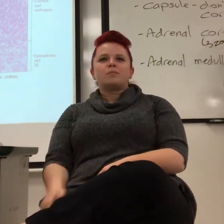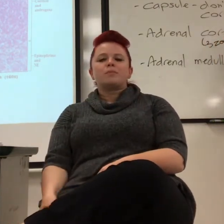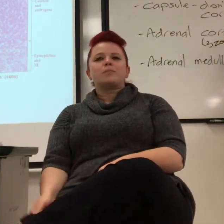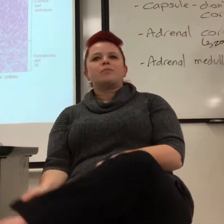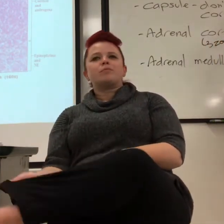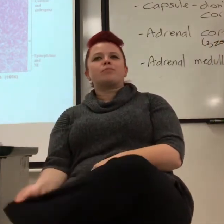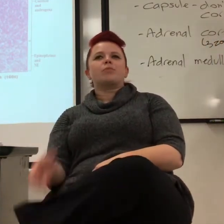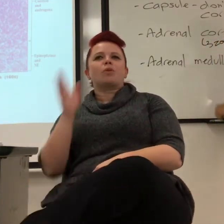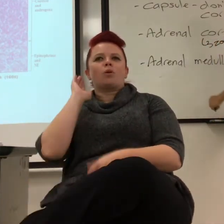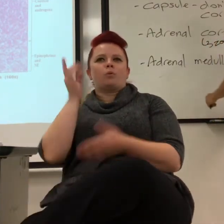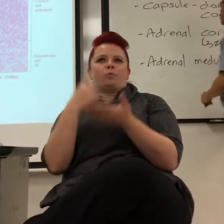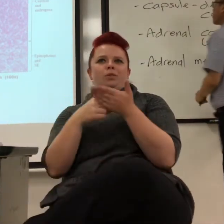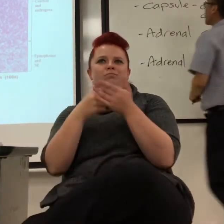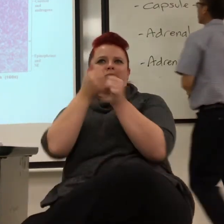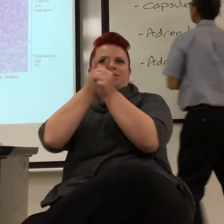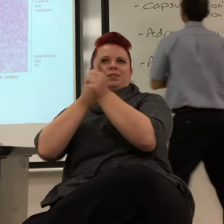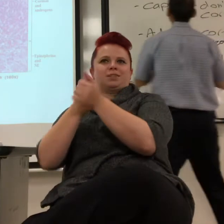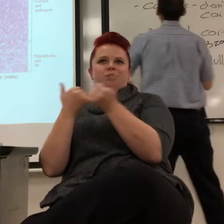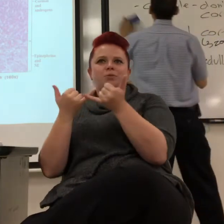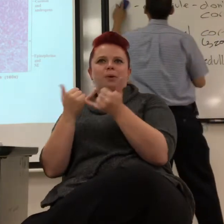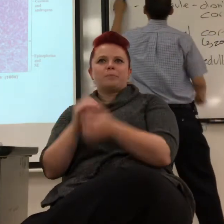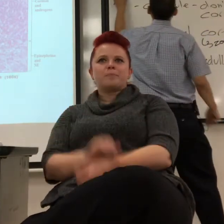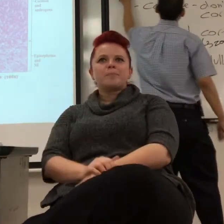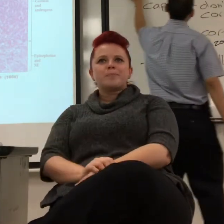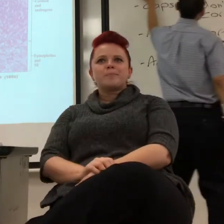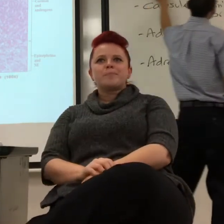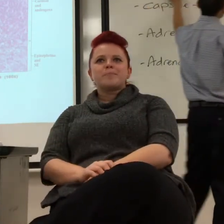So I'll go through those now.